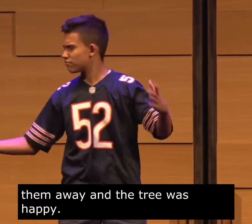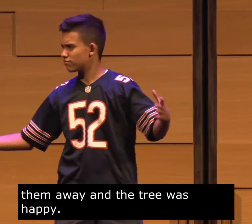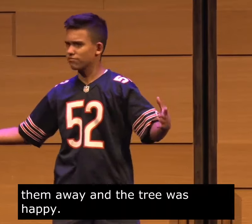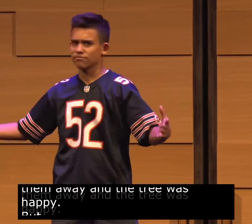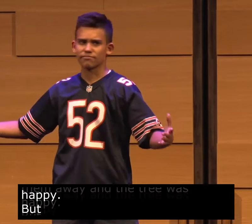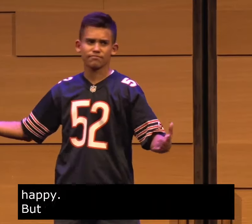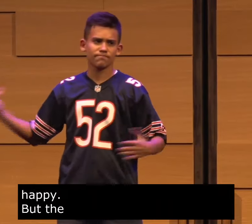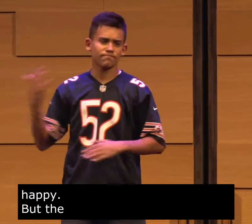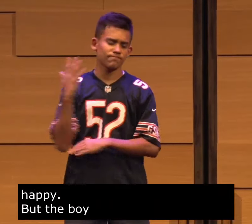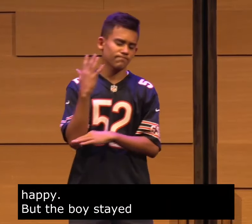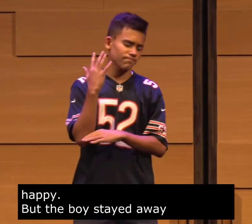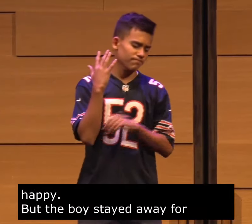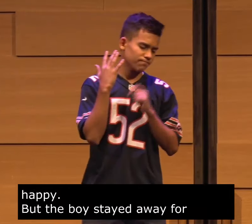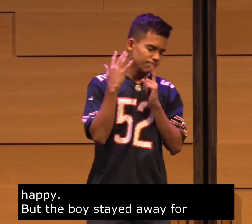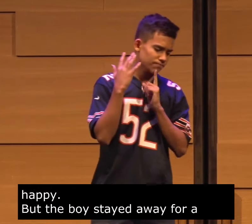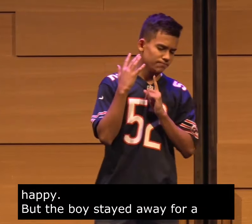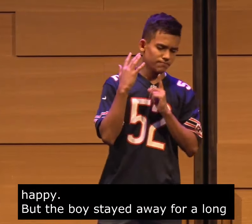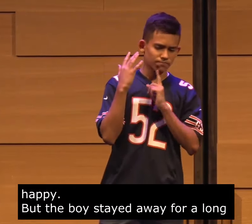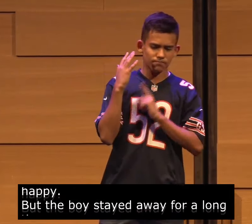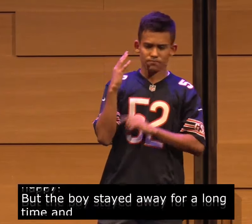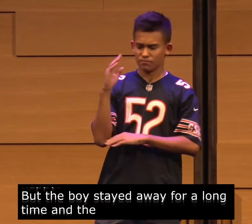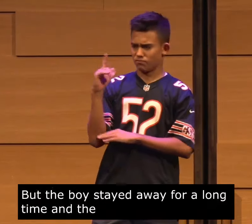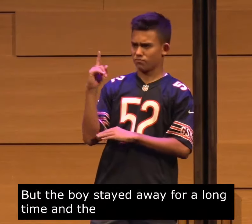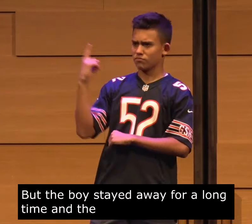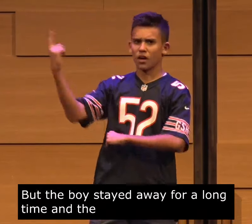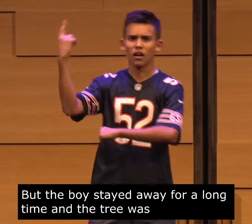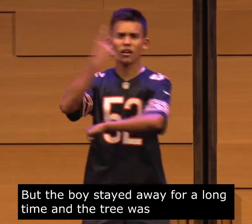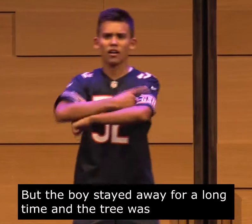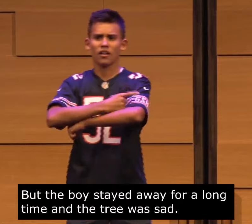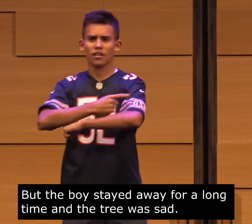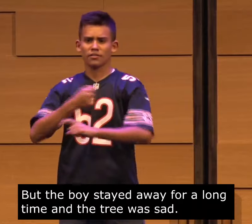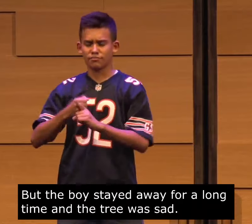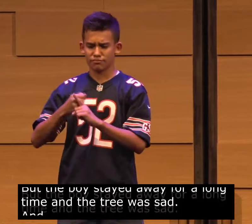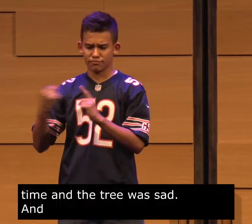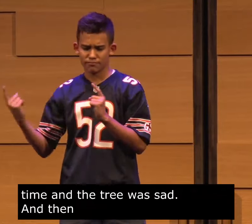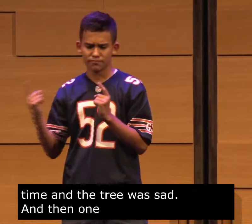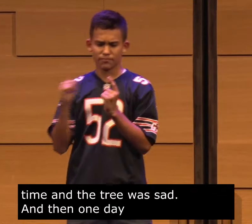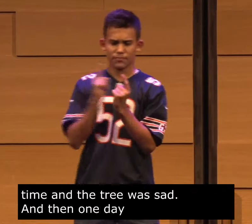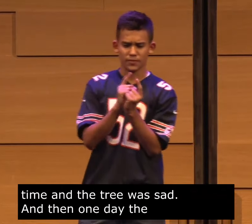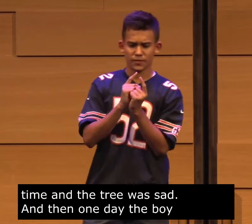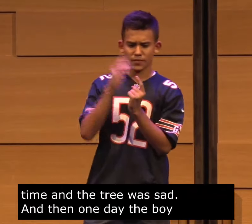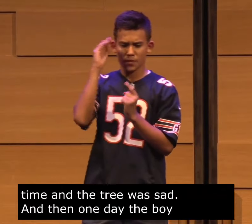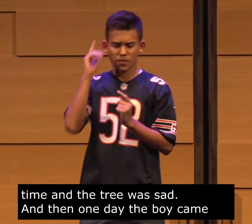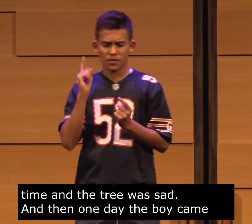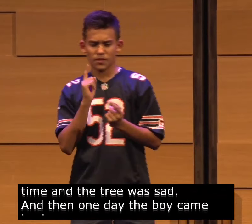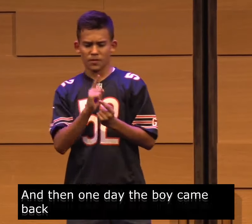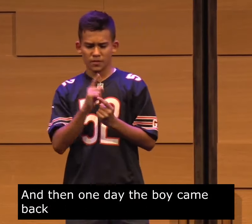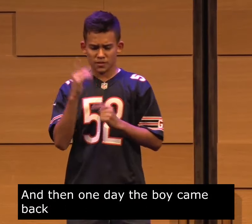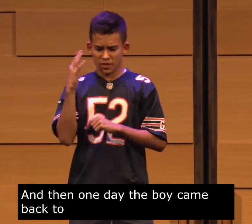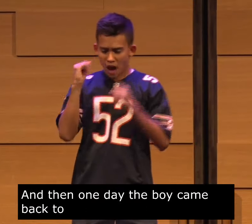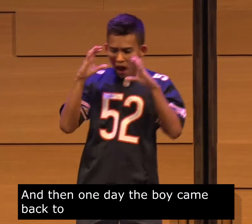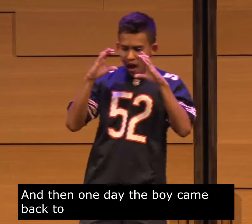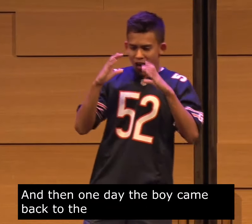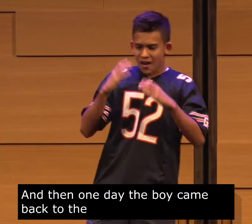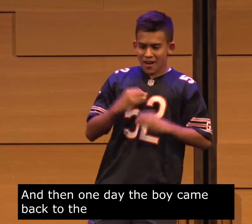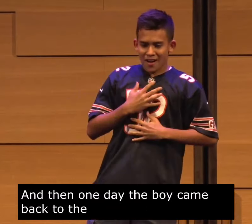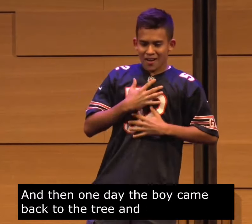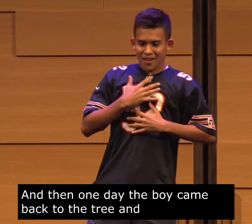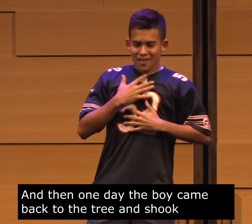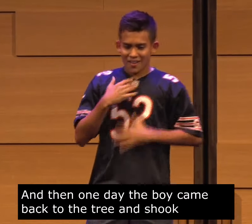But the boy stayed away for a long time, and the tree was sad. And then one day the boy came back to the tree